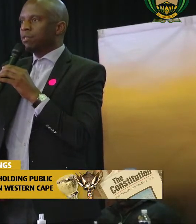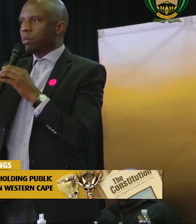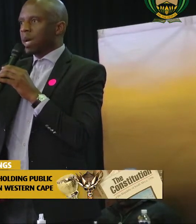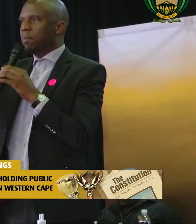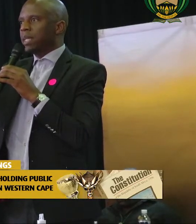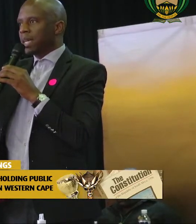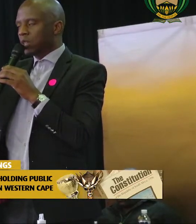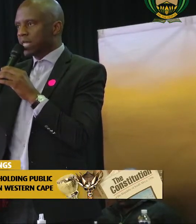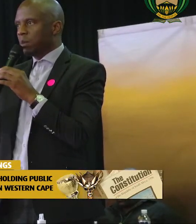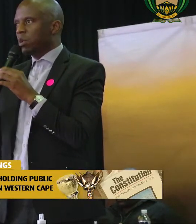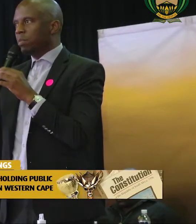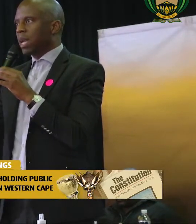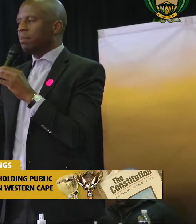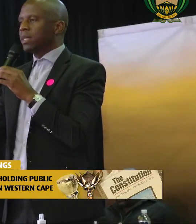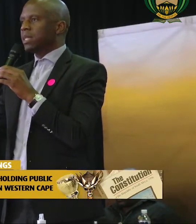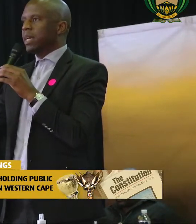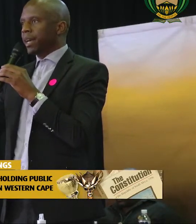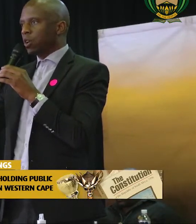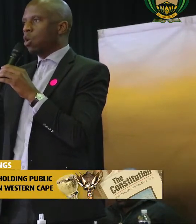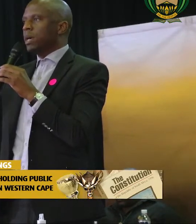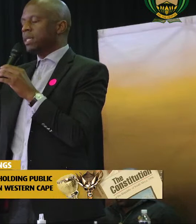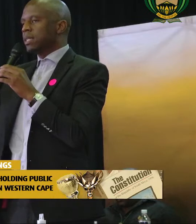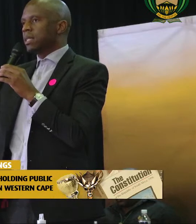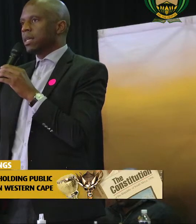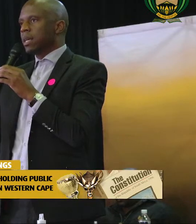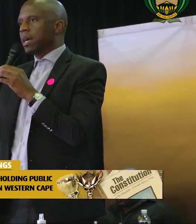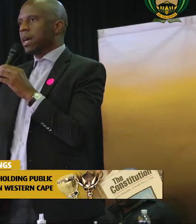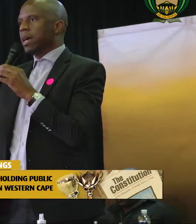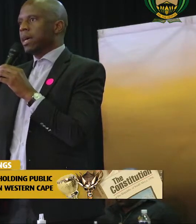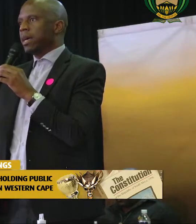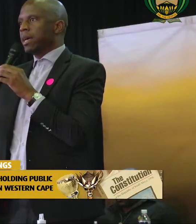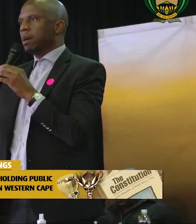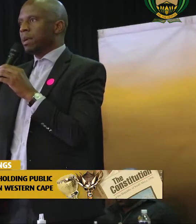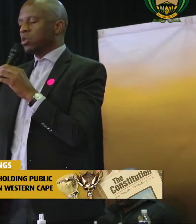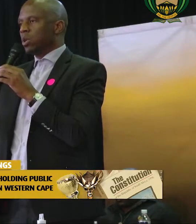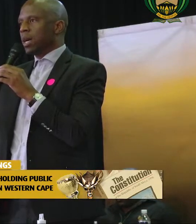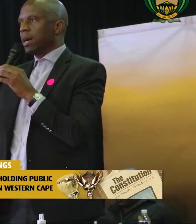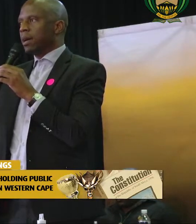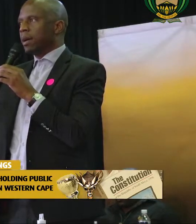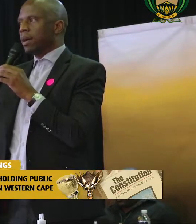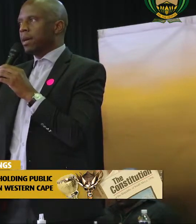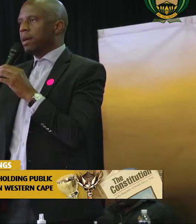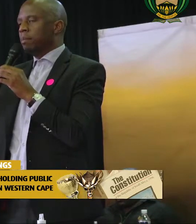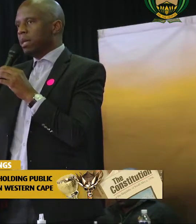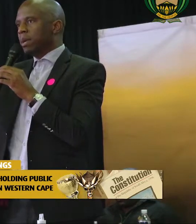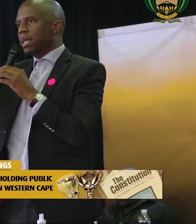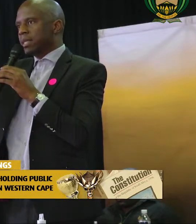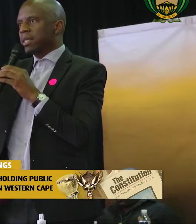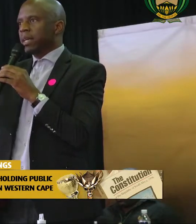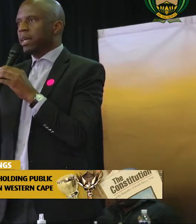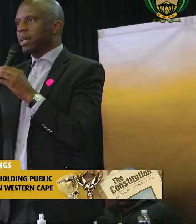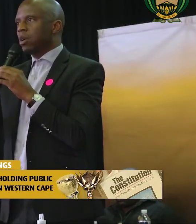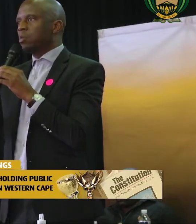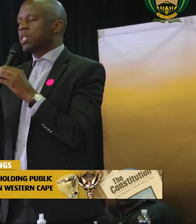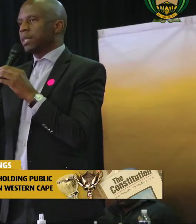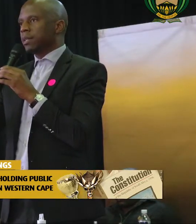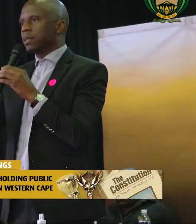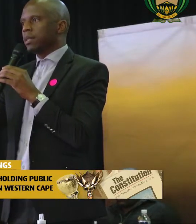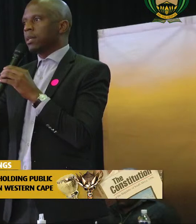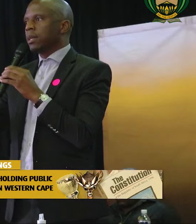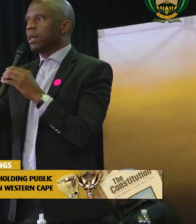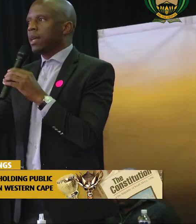amendment from Cabinet that was tabled in Parliament recommend a particular minimalist